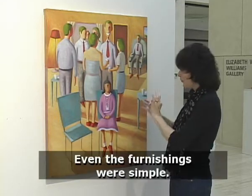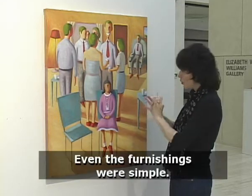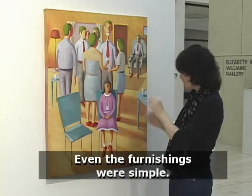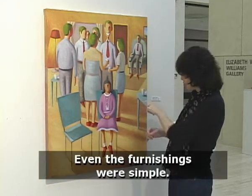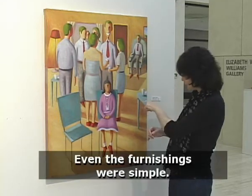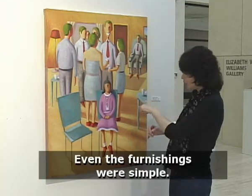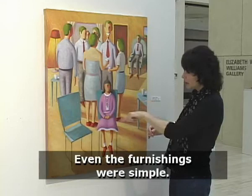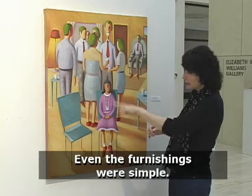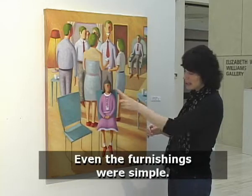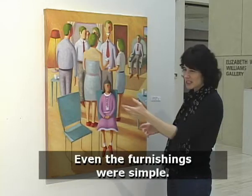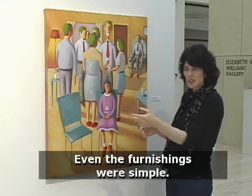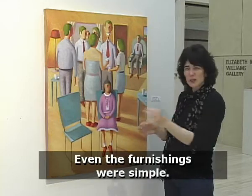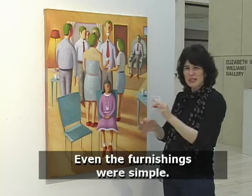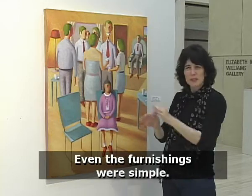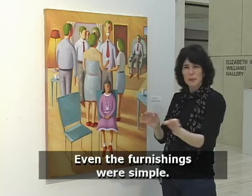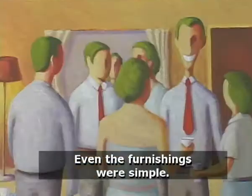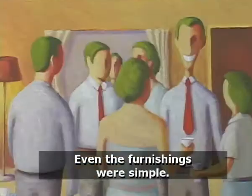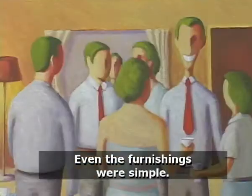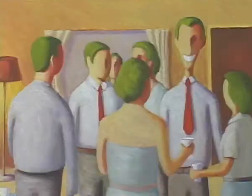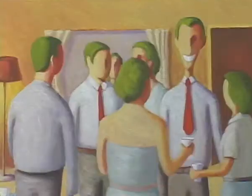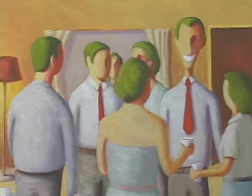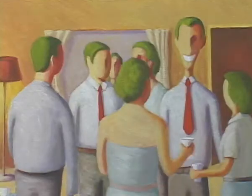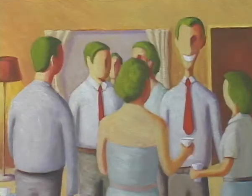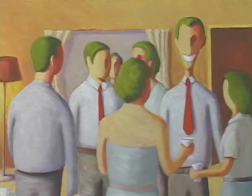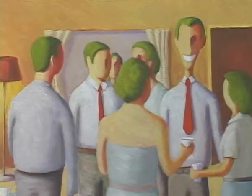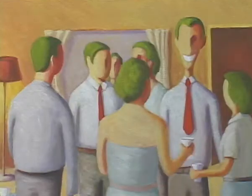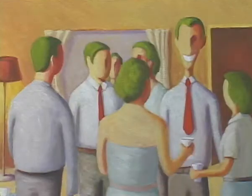Even the furnishings were simple.